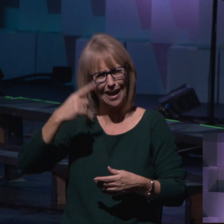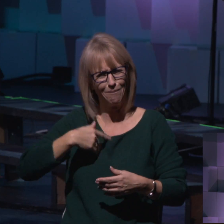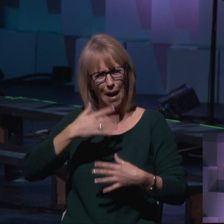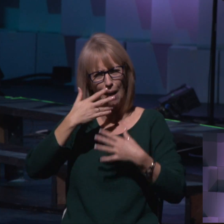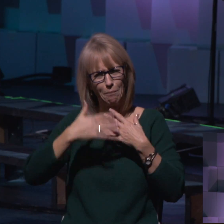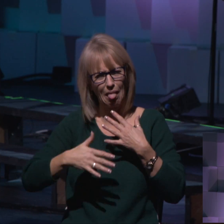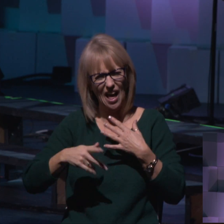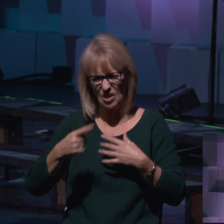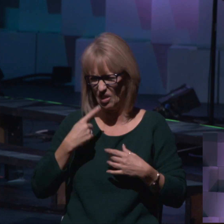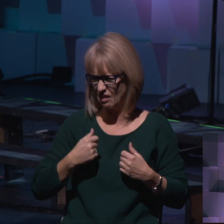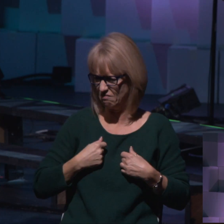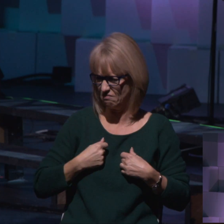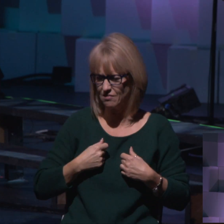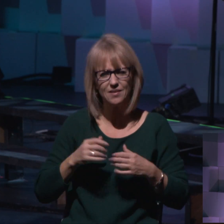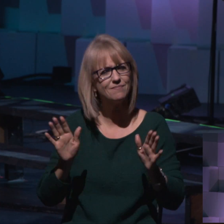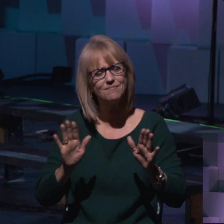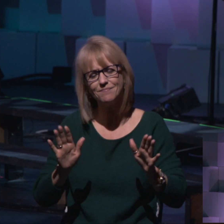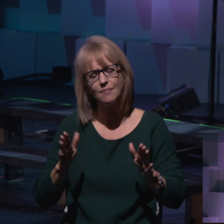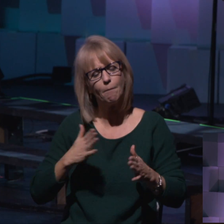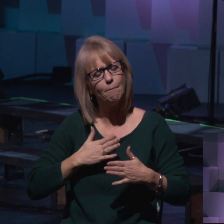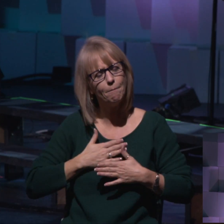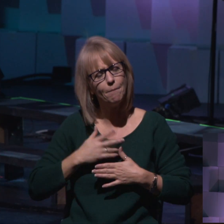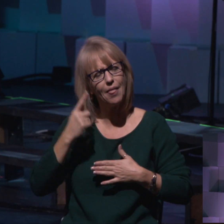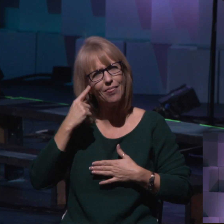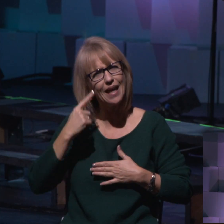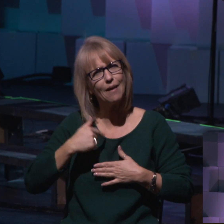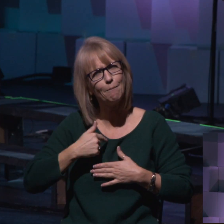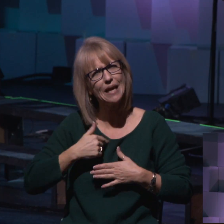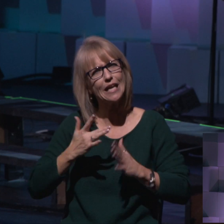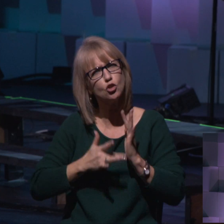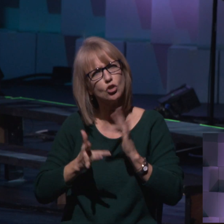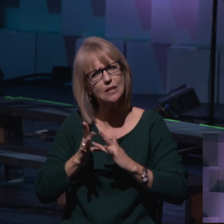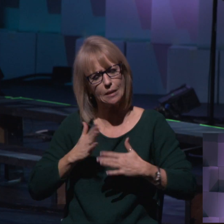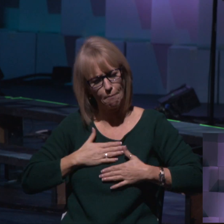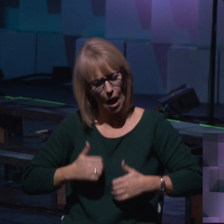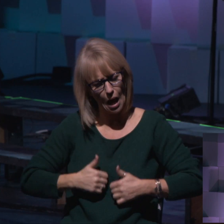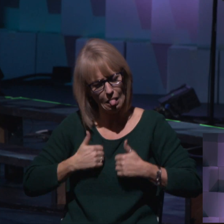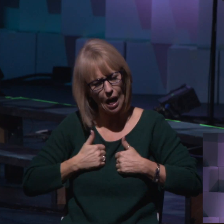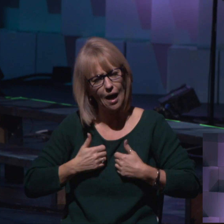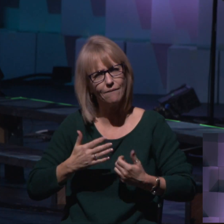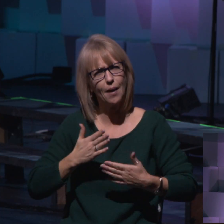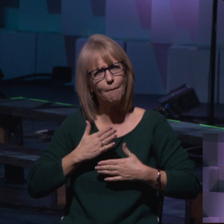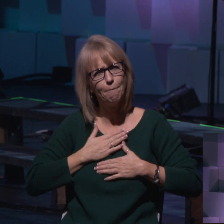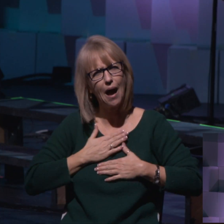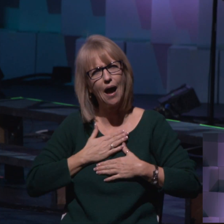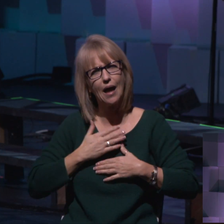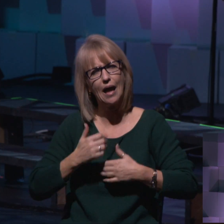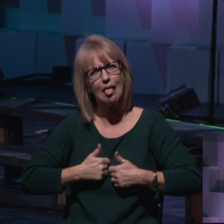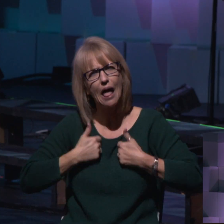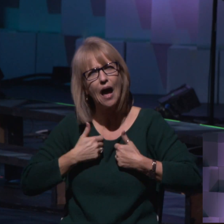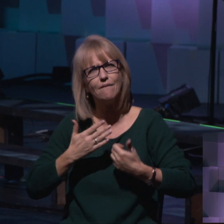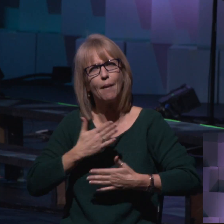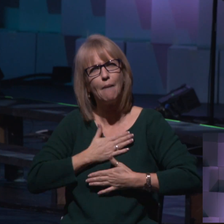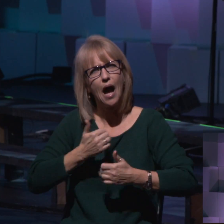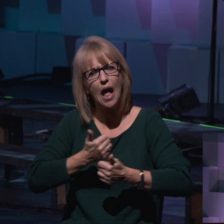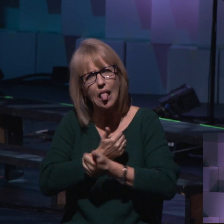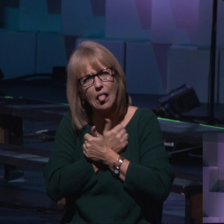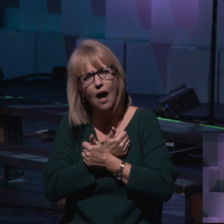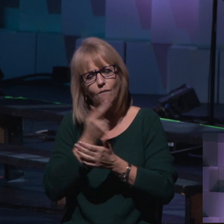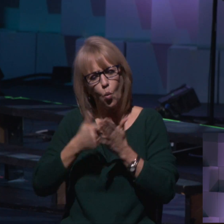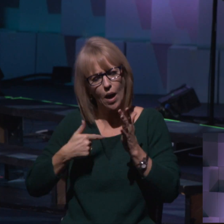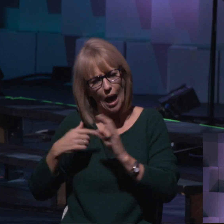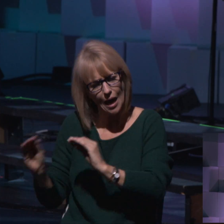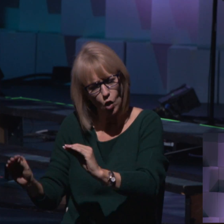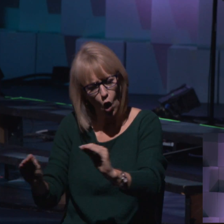odd, but he says, think about my life. And think about how I've lived. Think about how I've loved. Think of the things that I've taught you, and